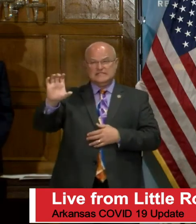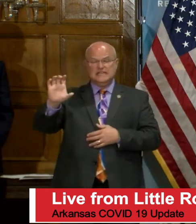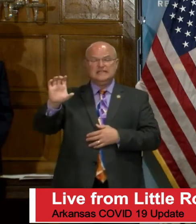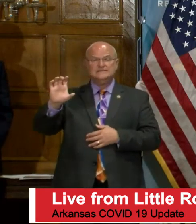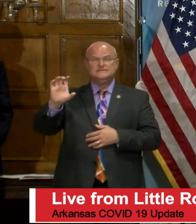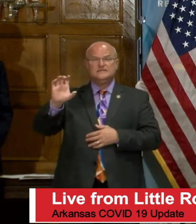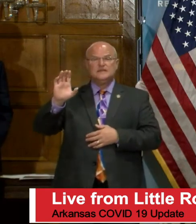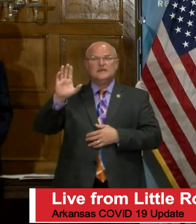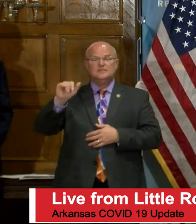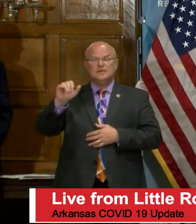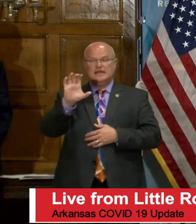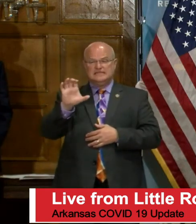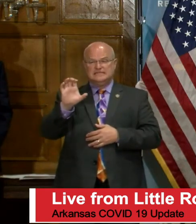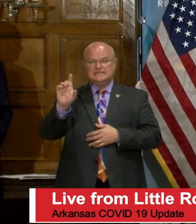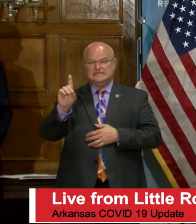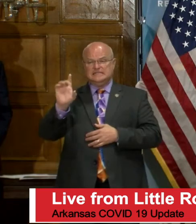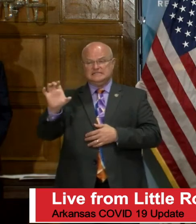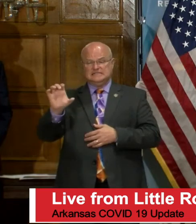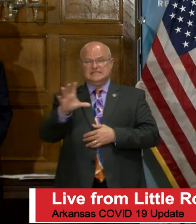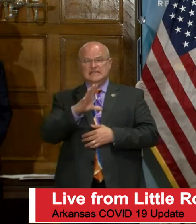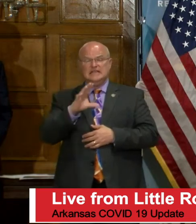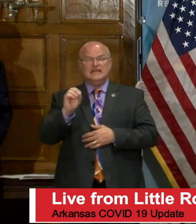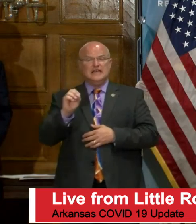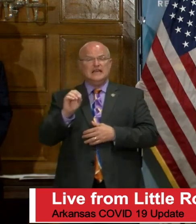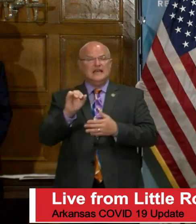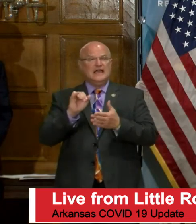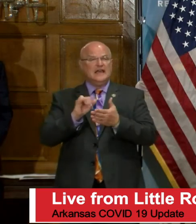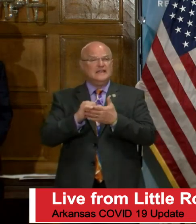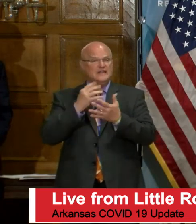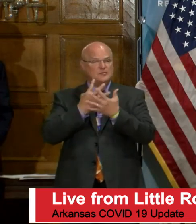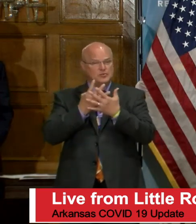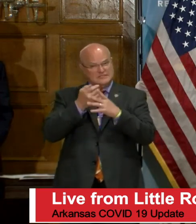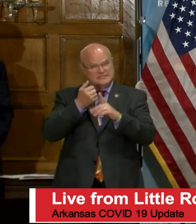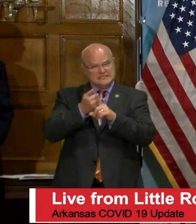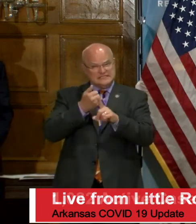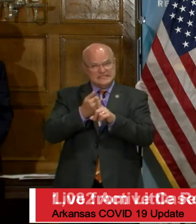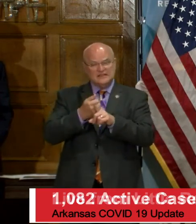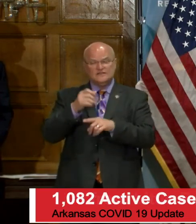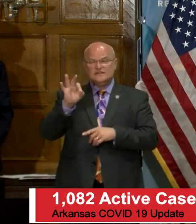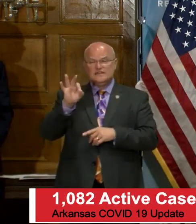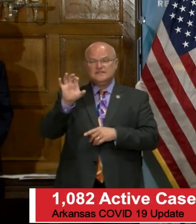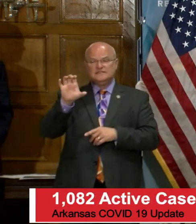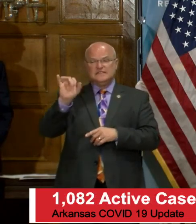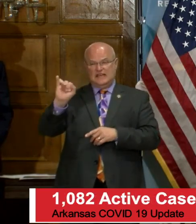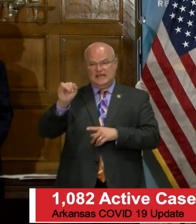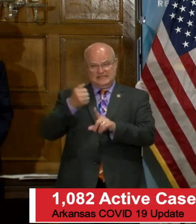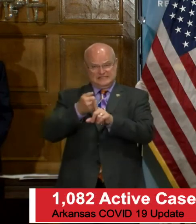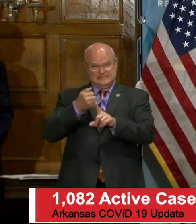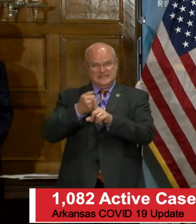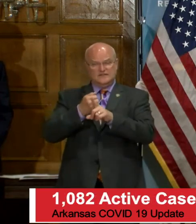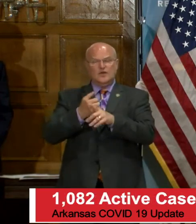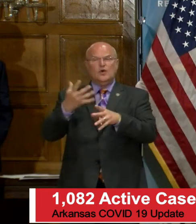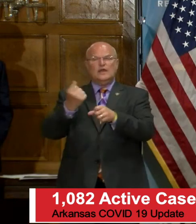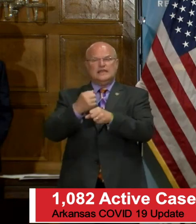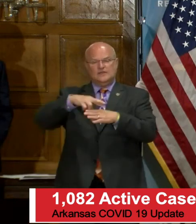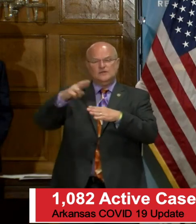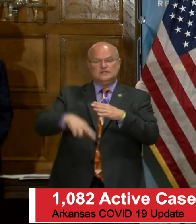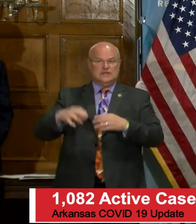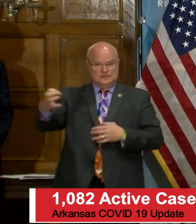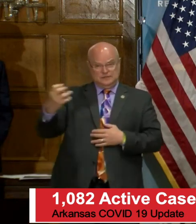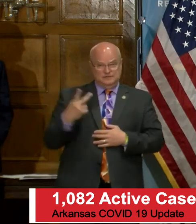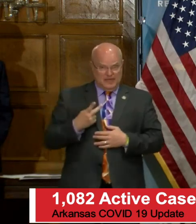City, by the CDC and the prison itself, the FCI itself, we're getting those results